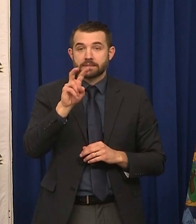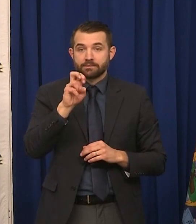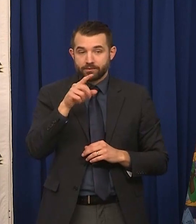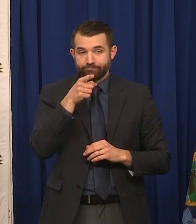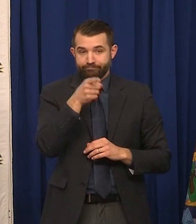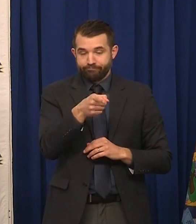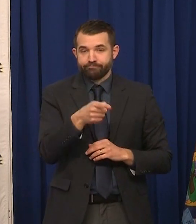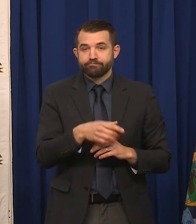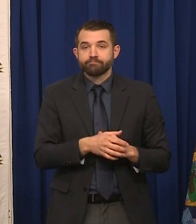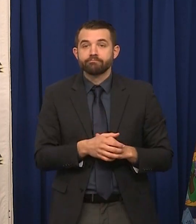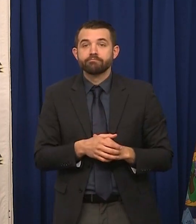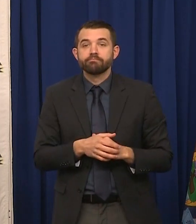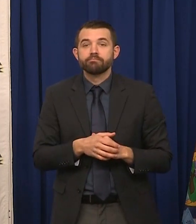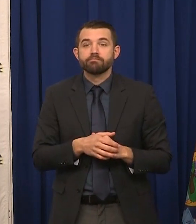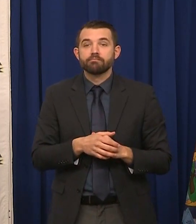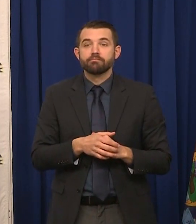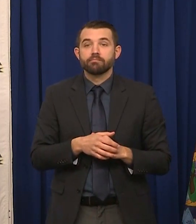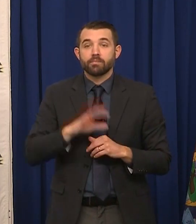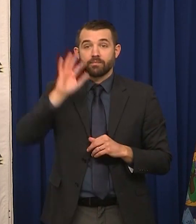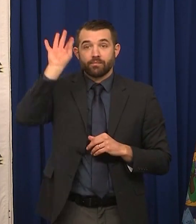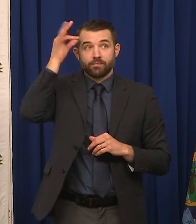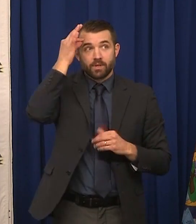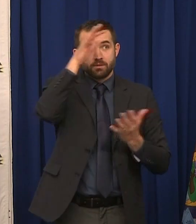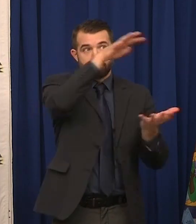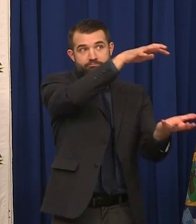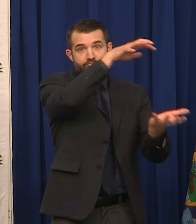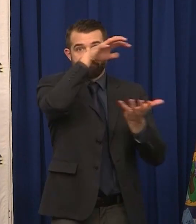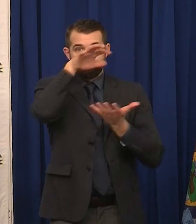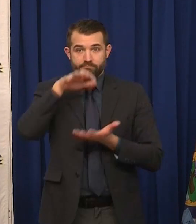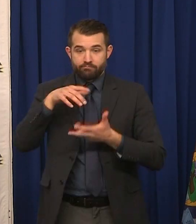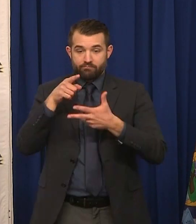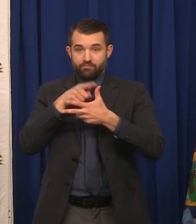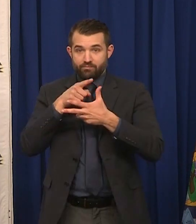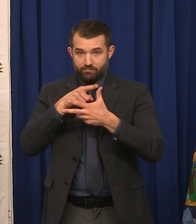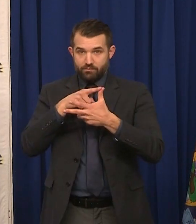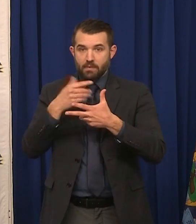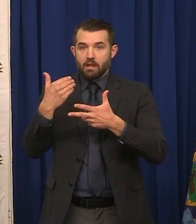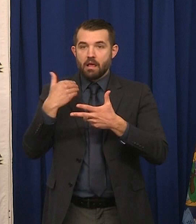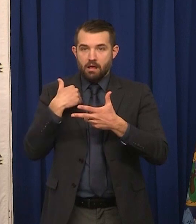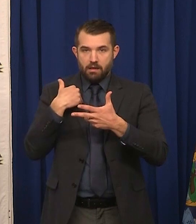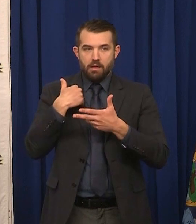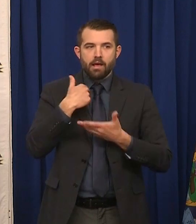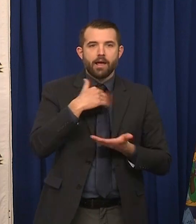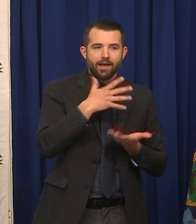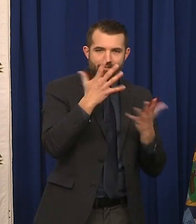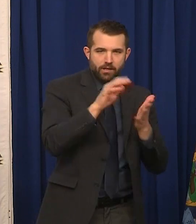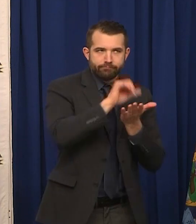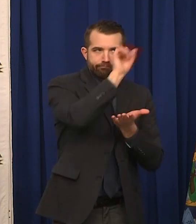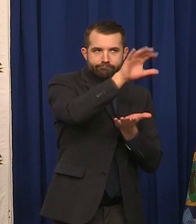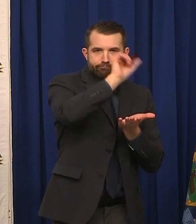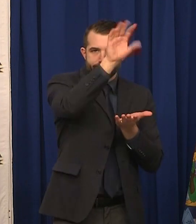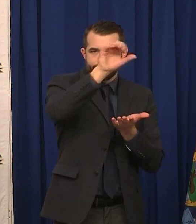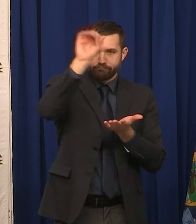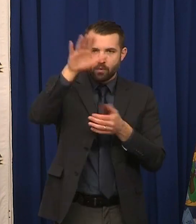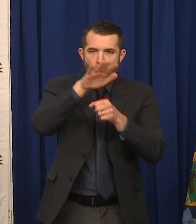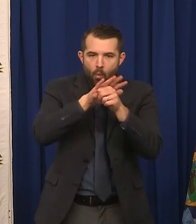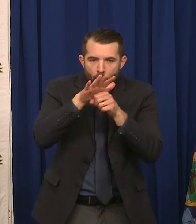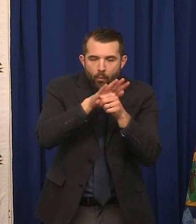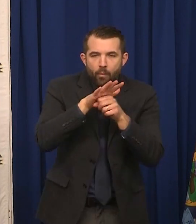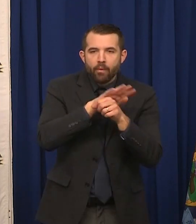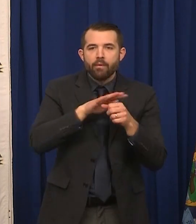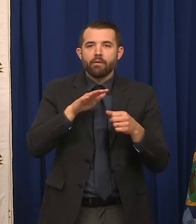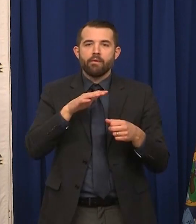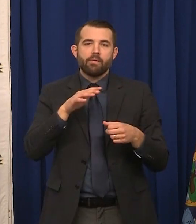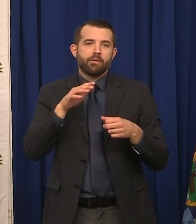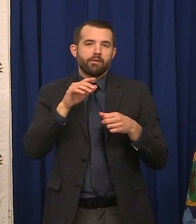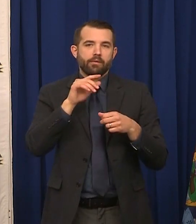first cache of protective equipment and whether we took into account changes in population. And Steve, you know,